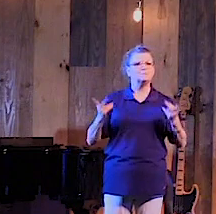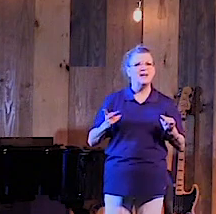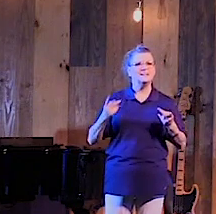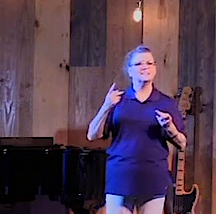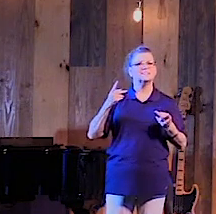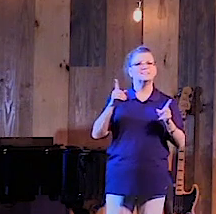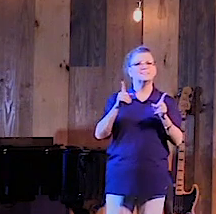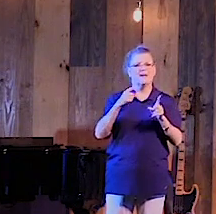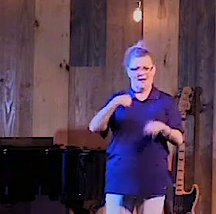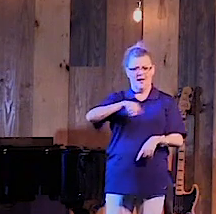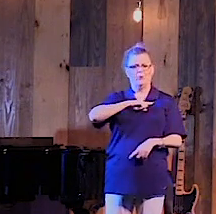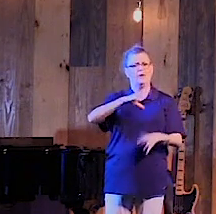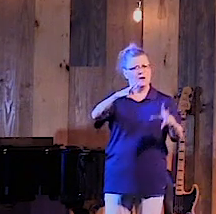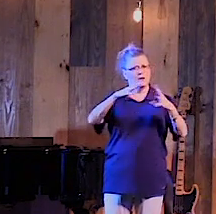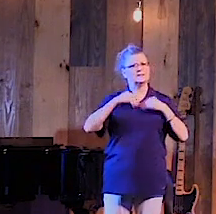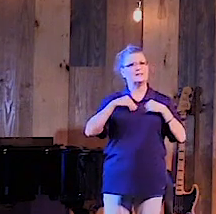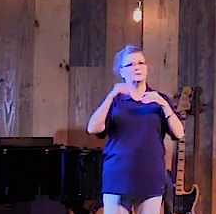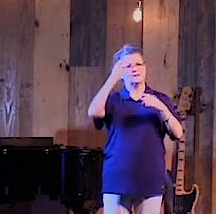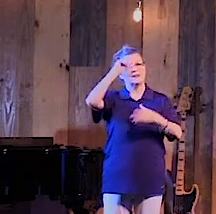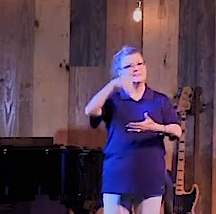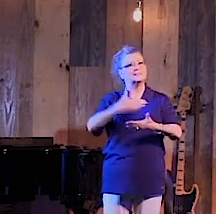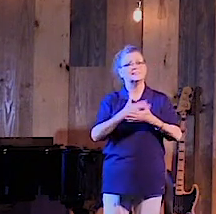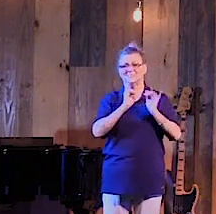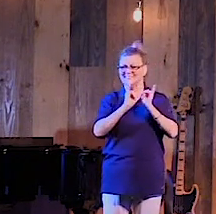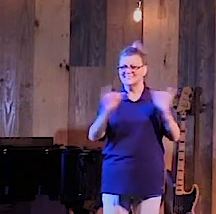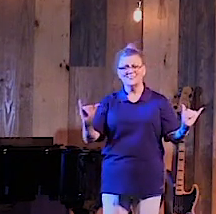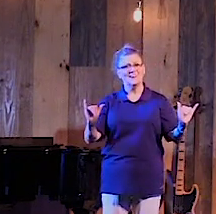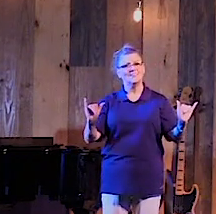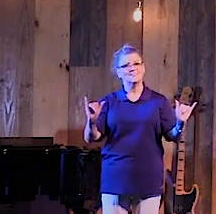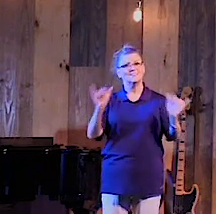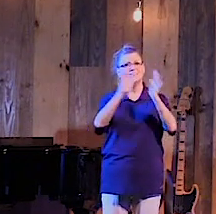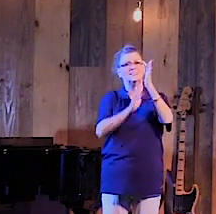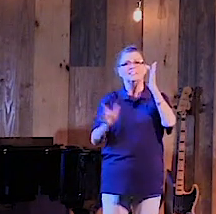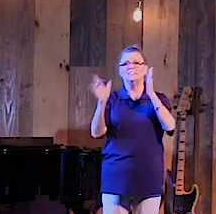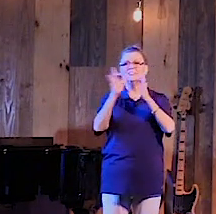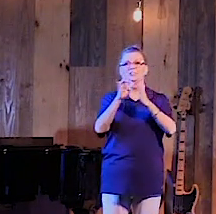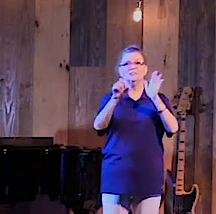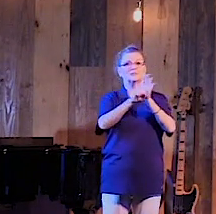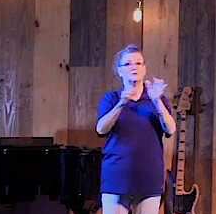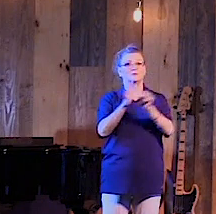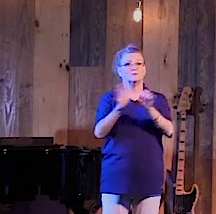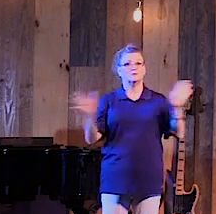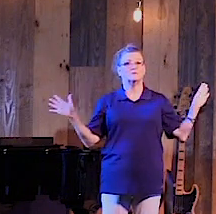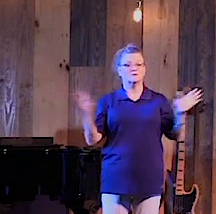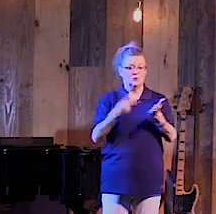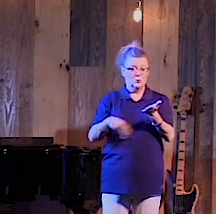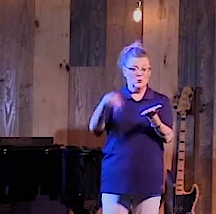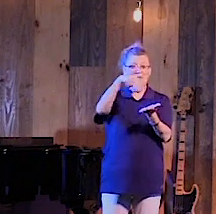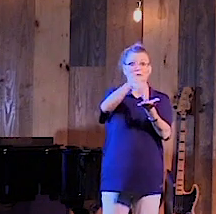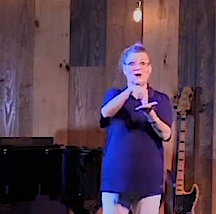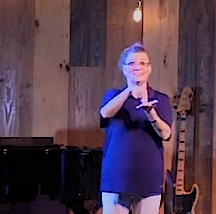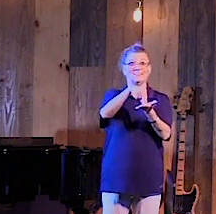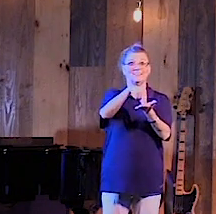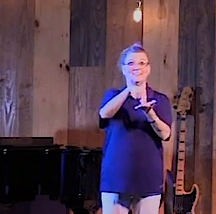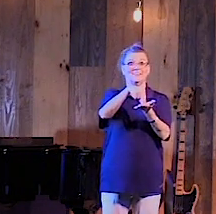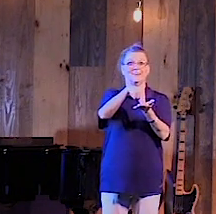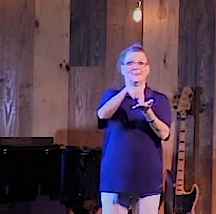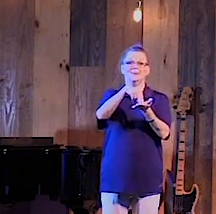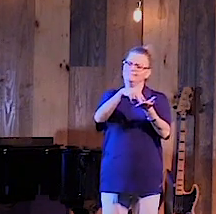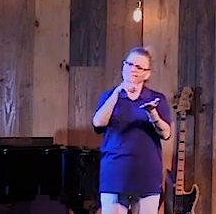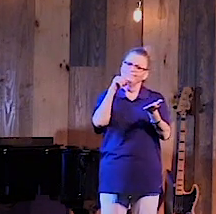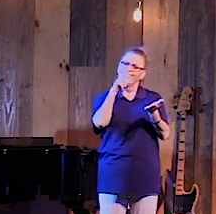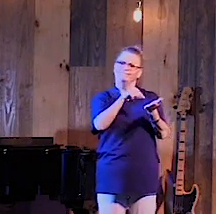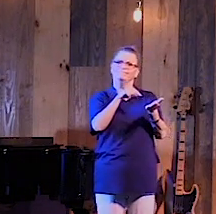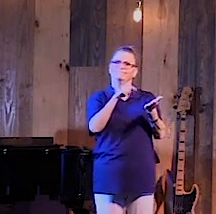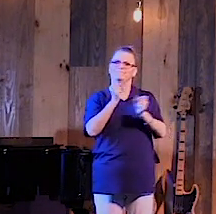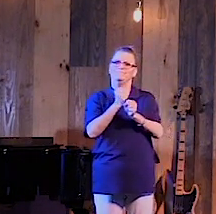to receive it. You see, the resurrection is Jesus making all things new. Think about the robe. The robe